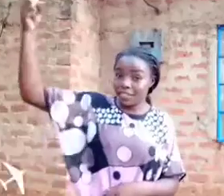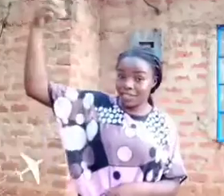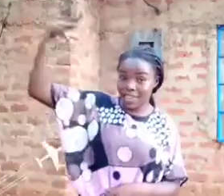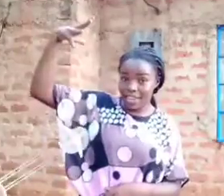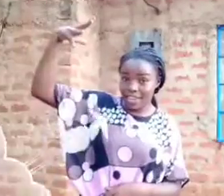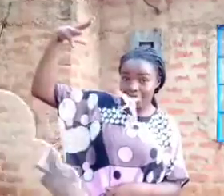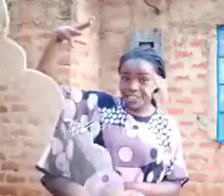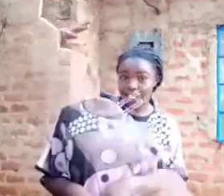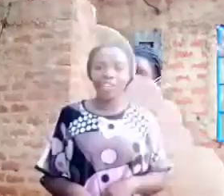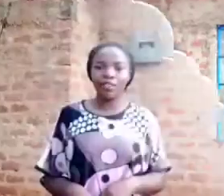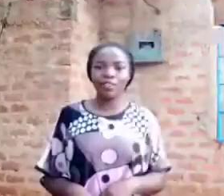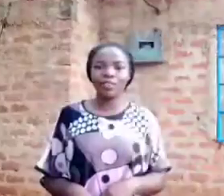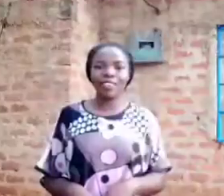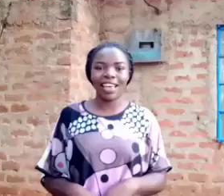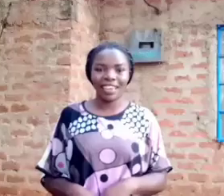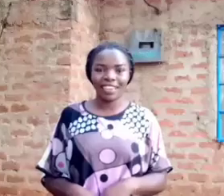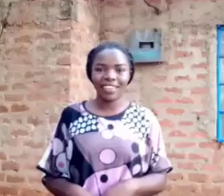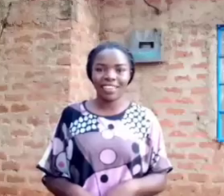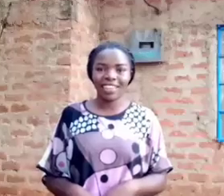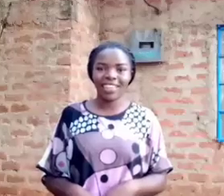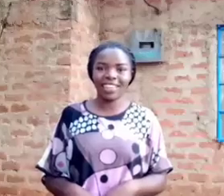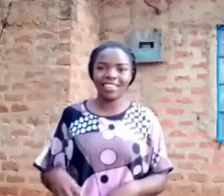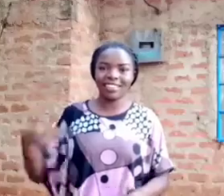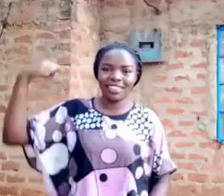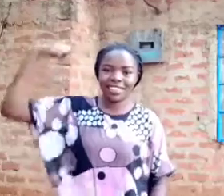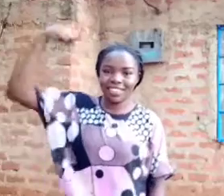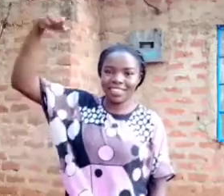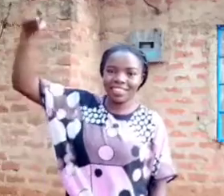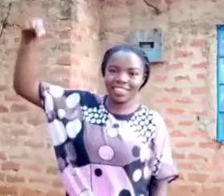sun. Another sign for sun is,